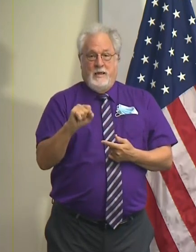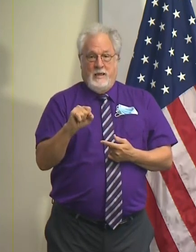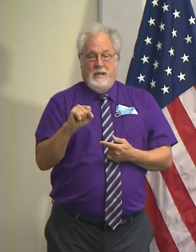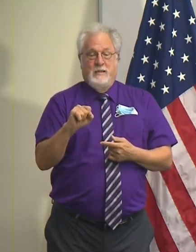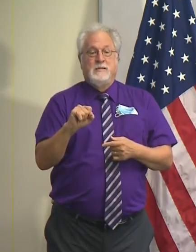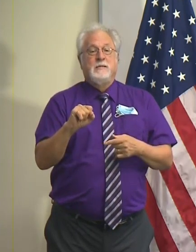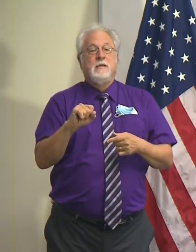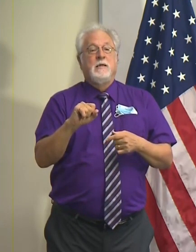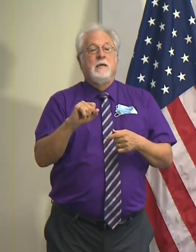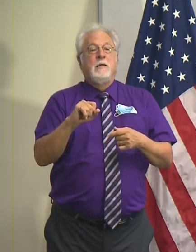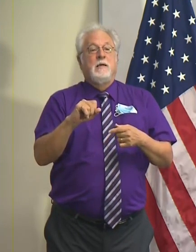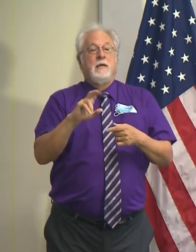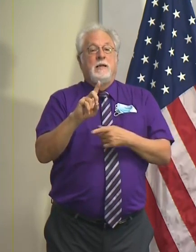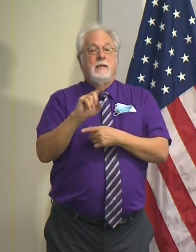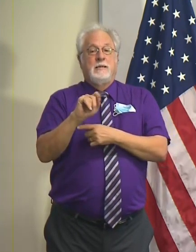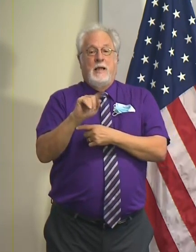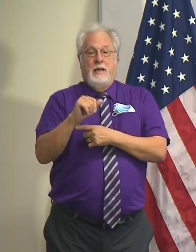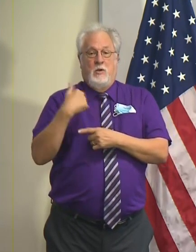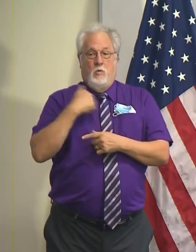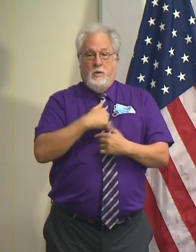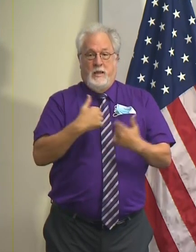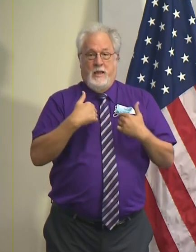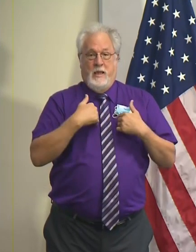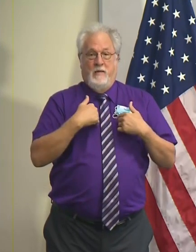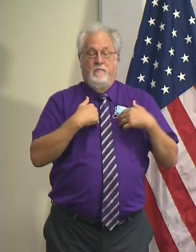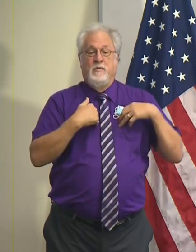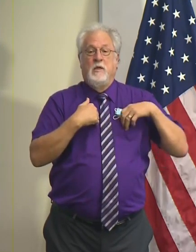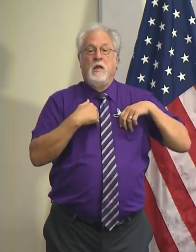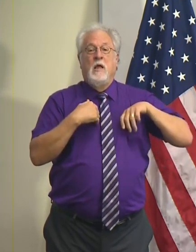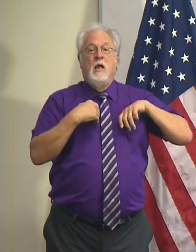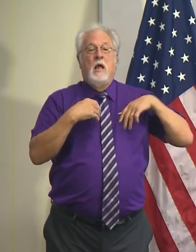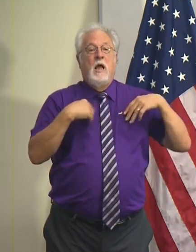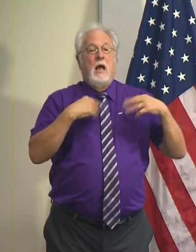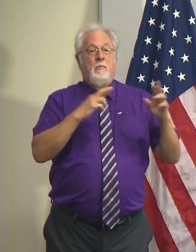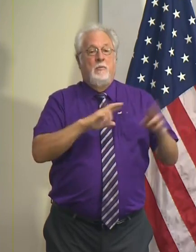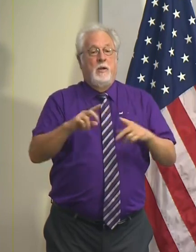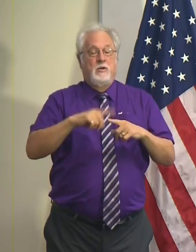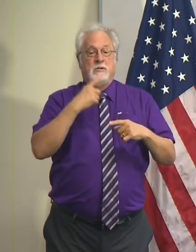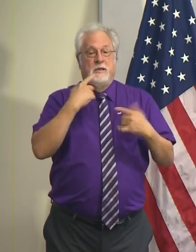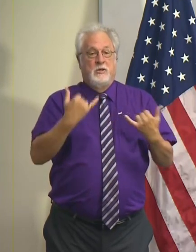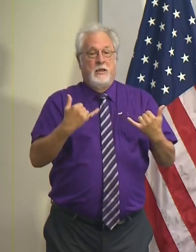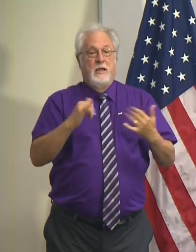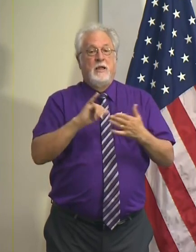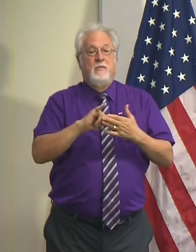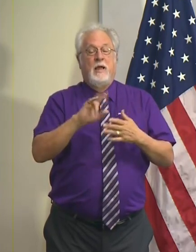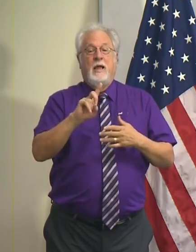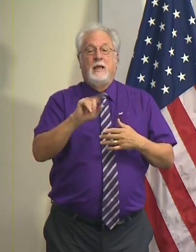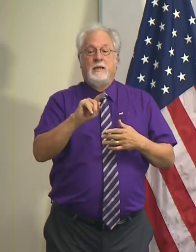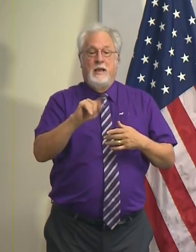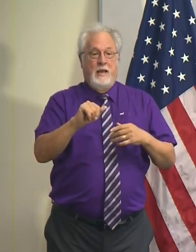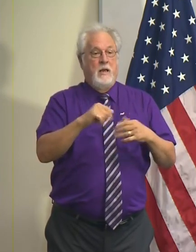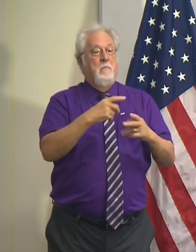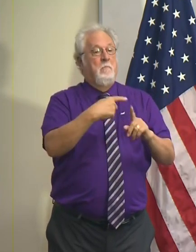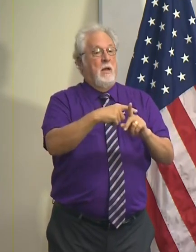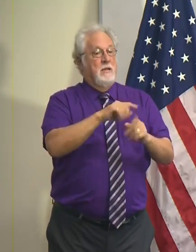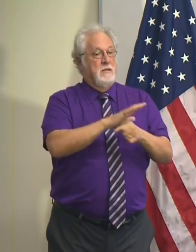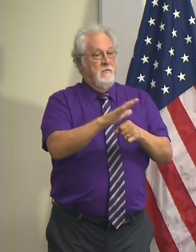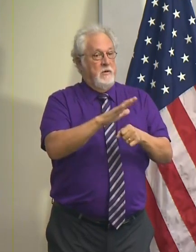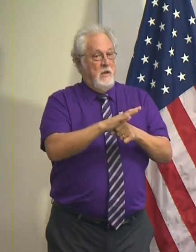worth of data that you have. What I'm prepared to say today is that data is positive